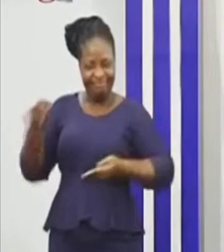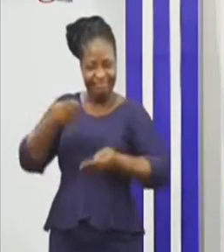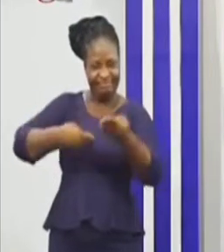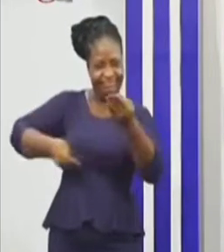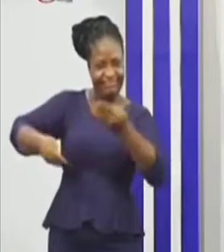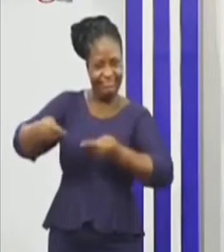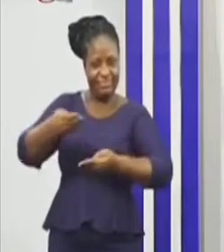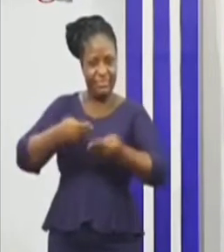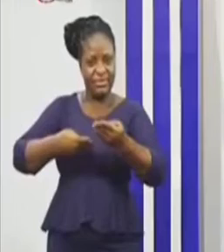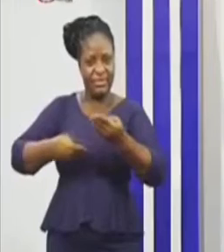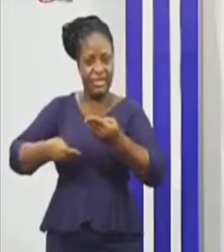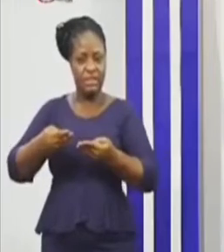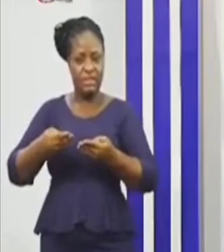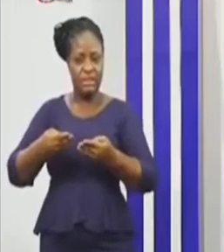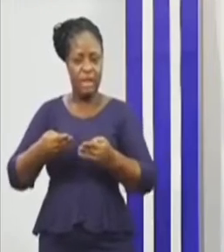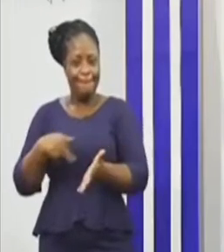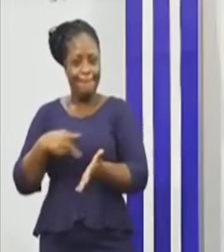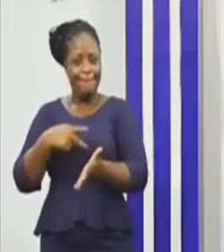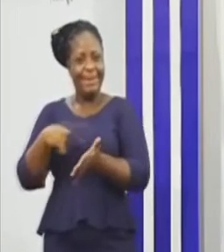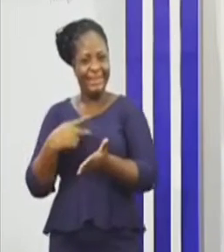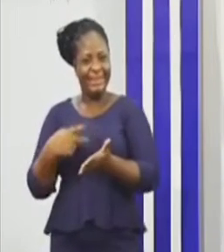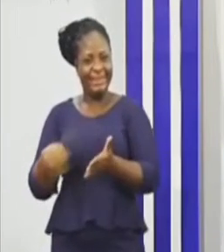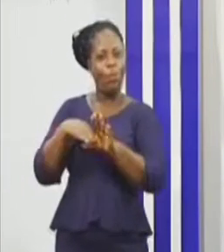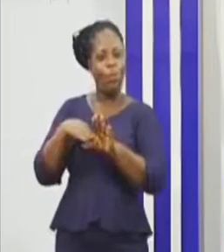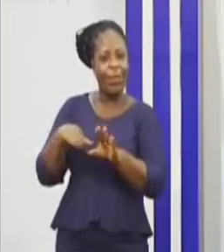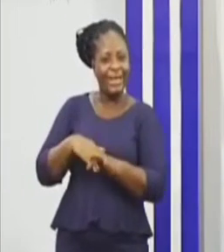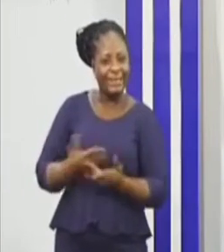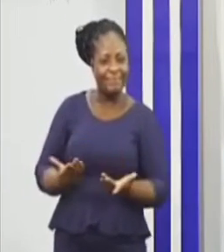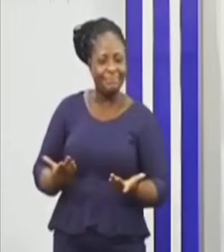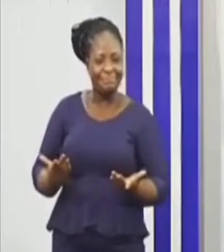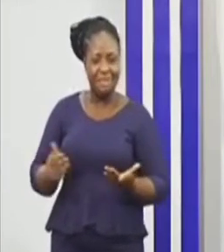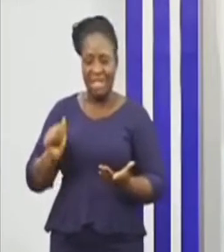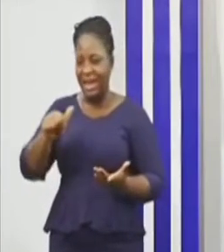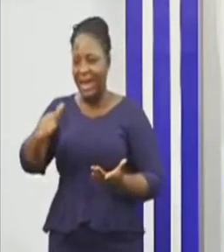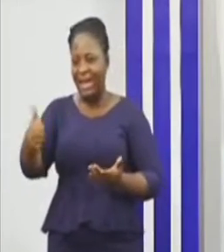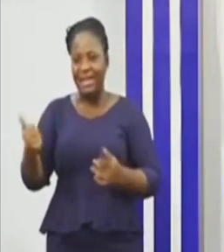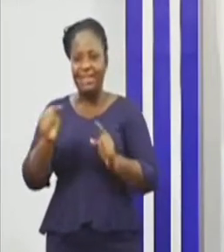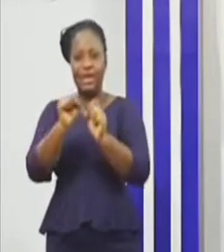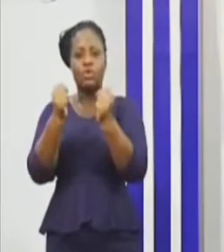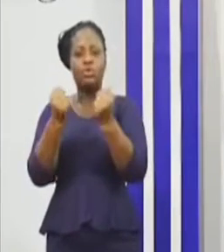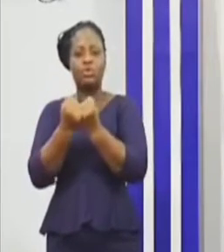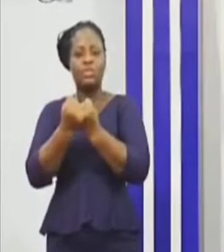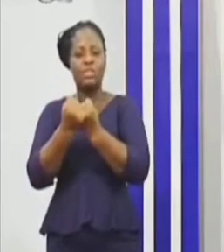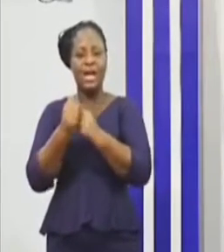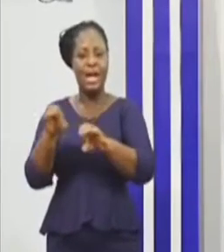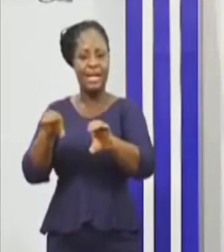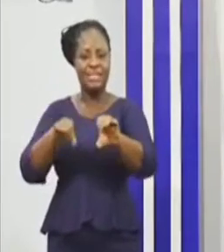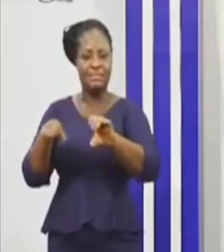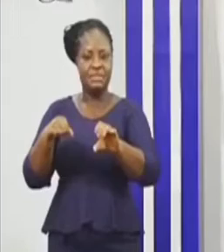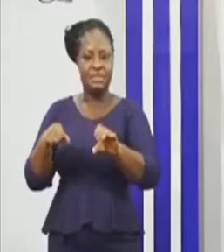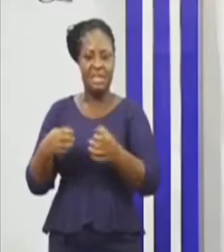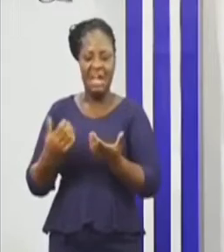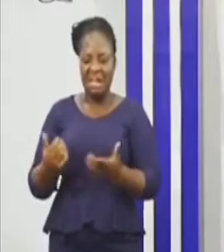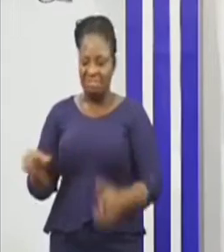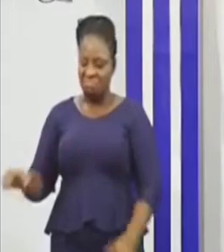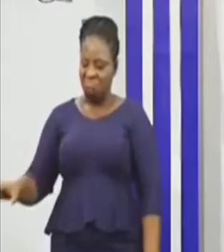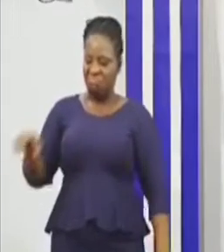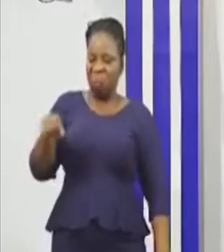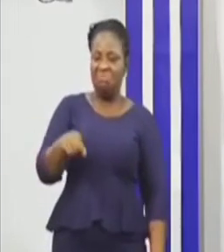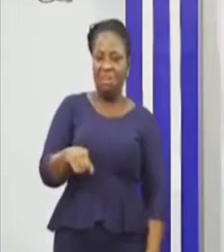in parties, in weddings, and other activities, for example, moving